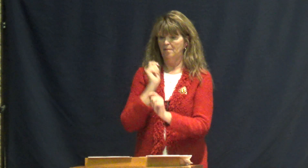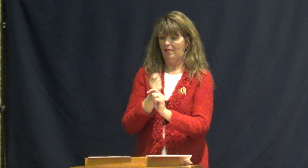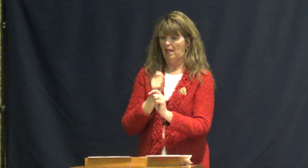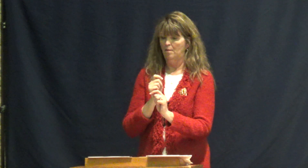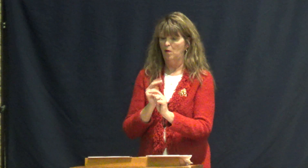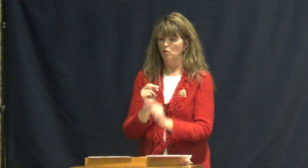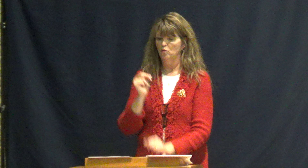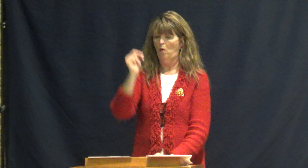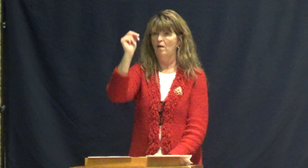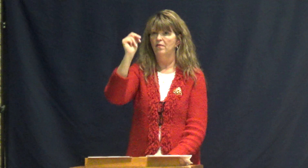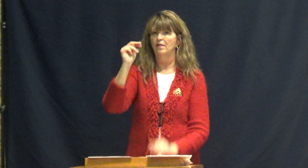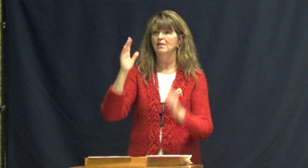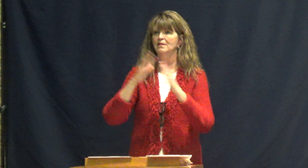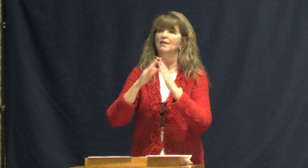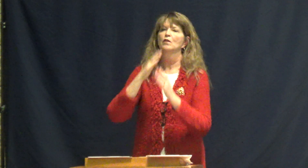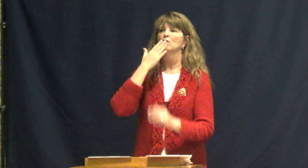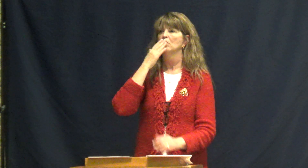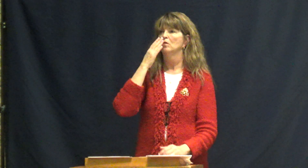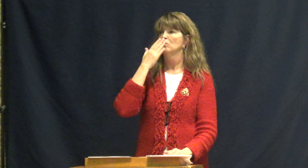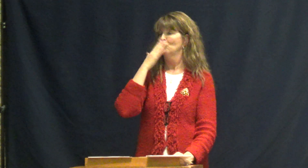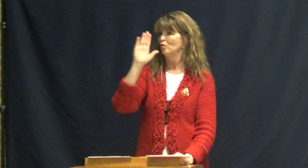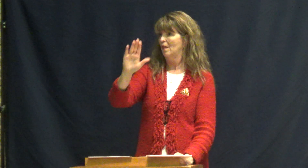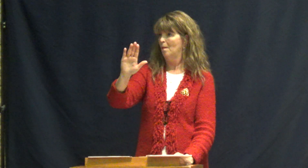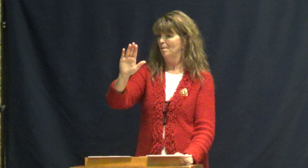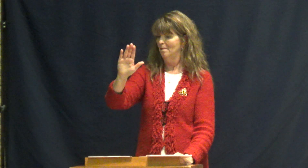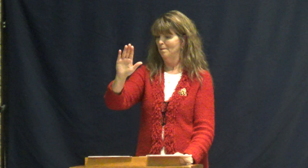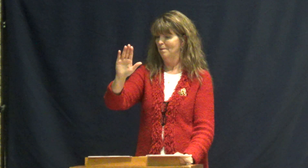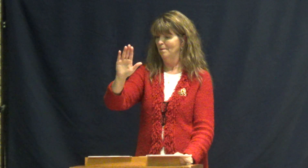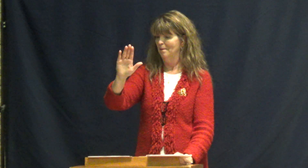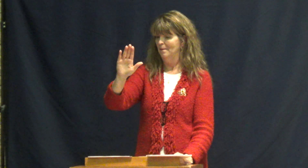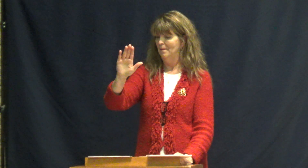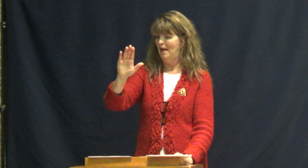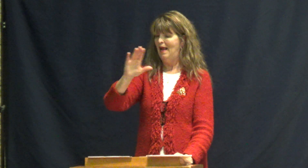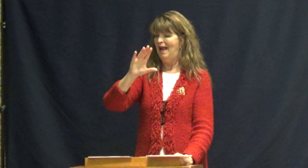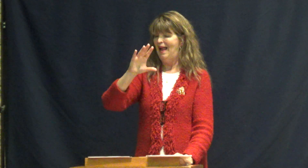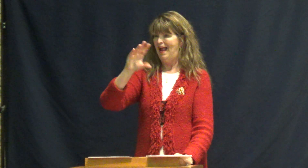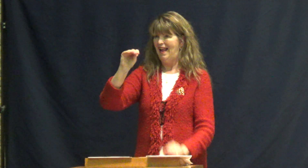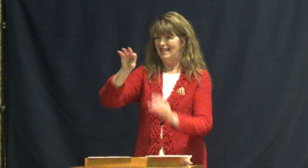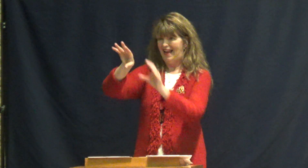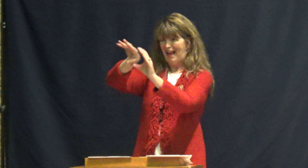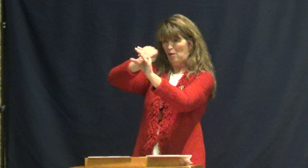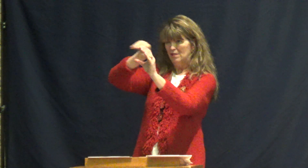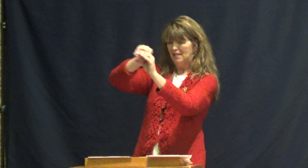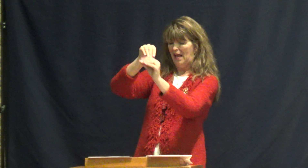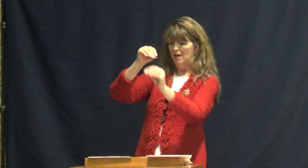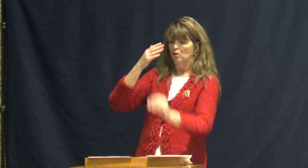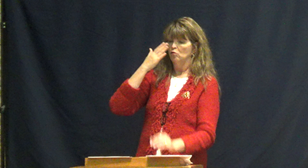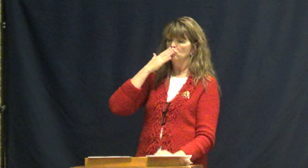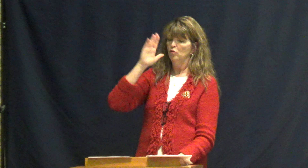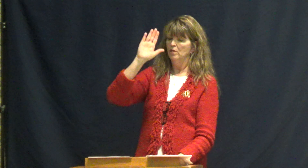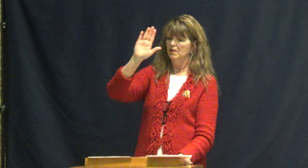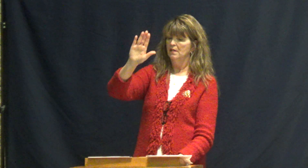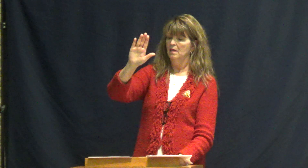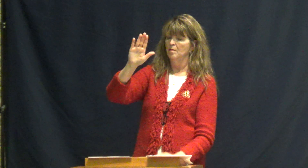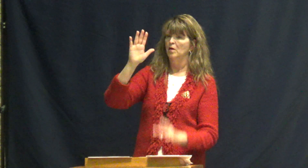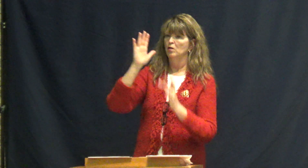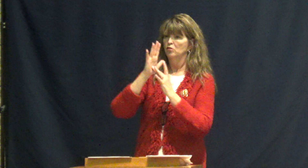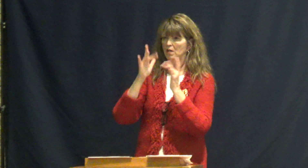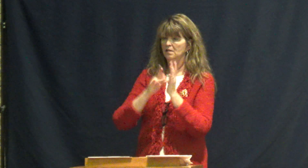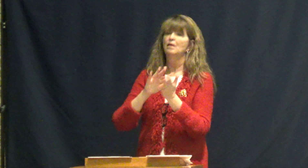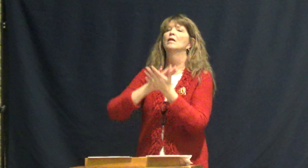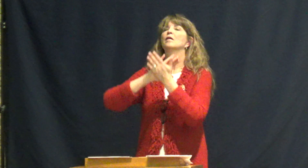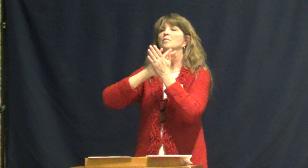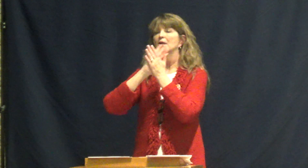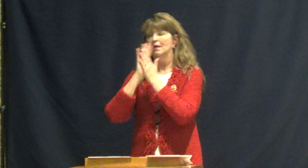Just 5 miles north of Bethlehem is the city of Jerusalem. And just outside